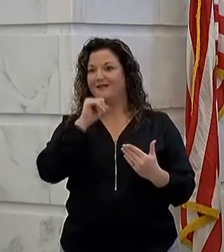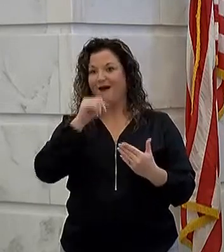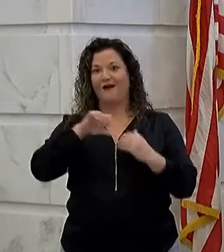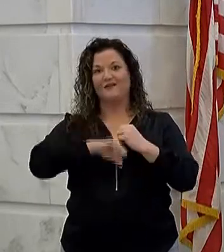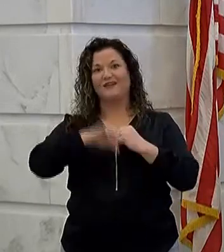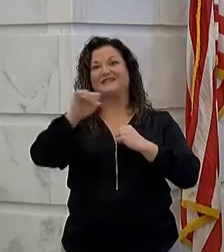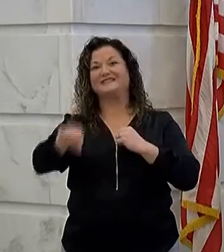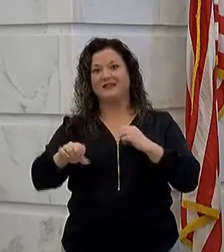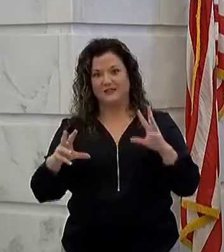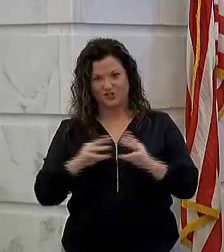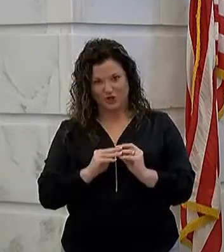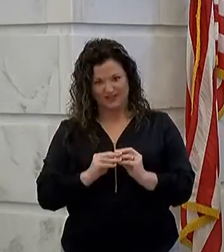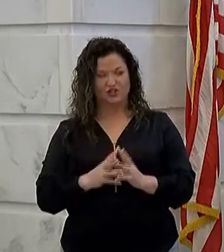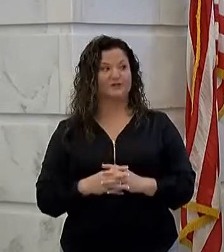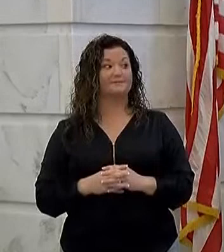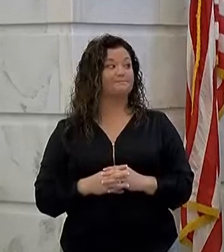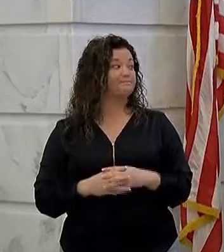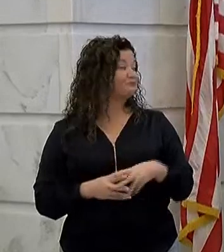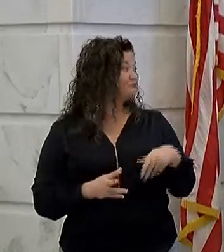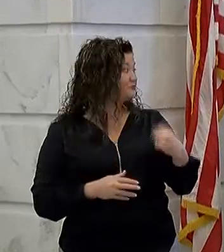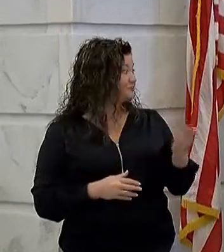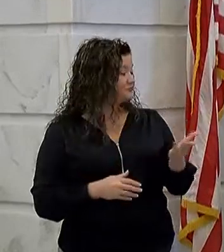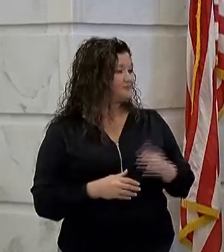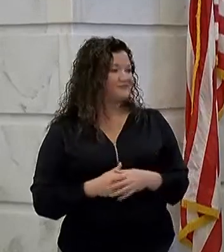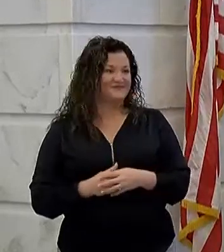extended session. You want to speak on that?